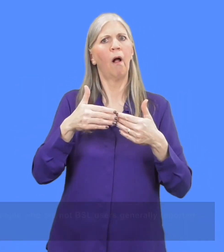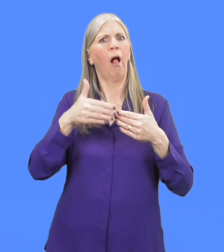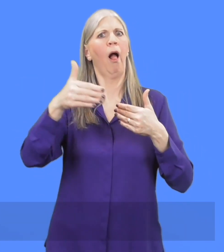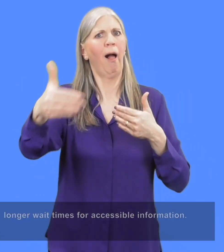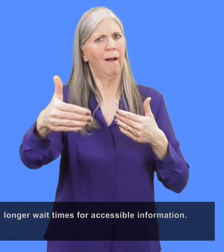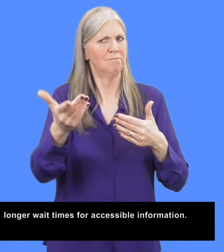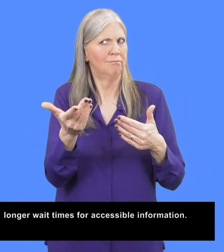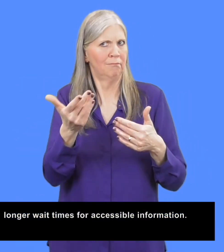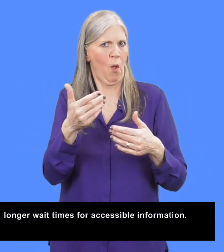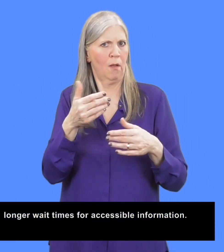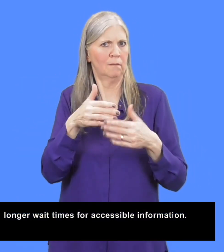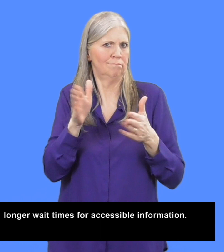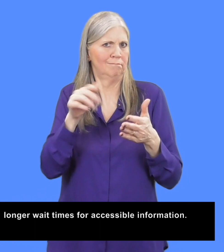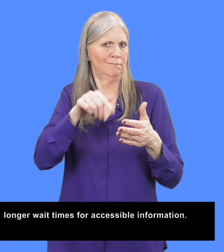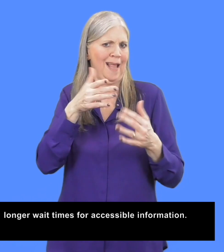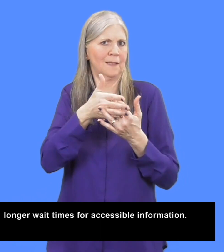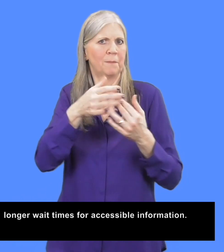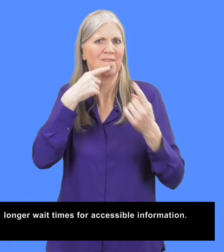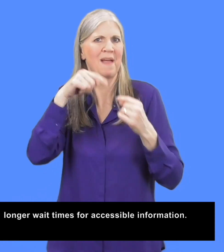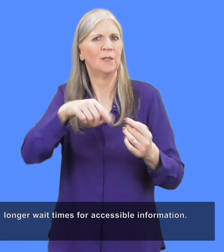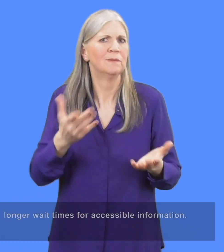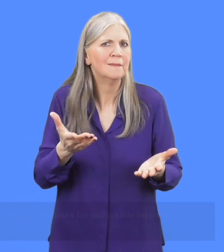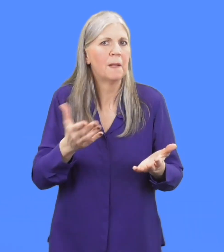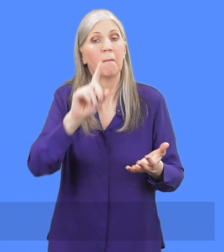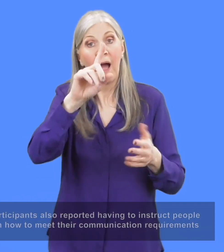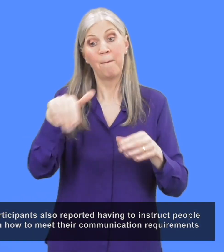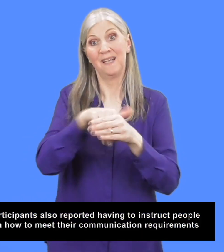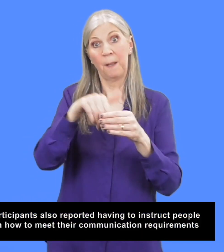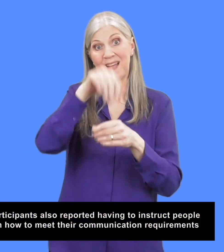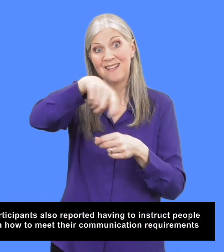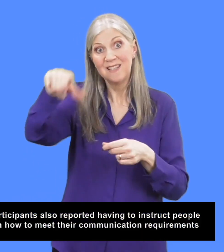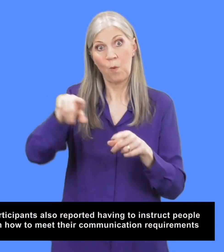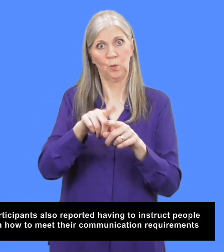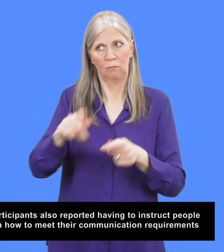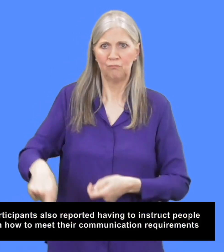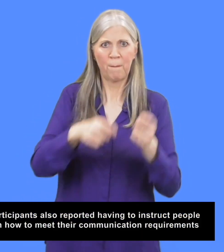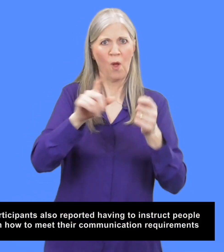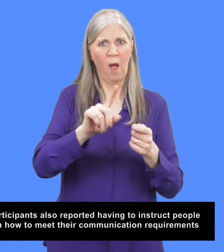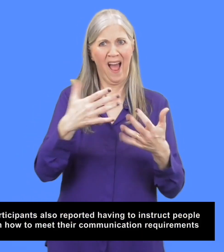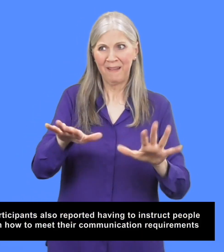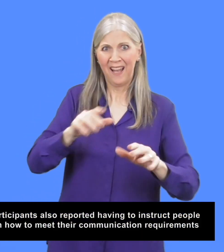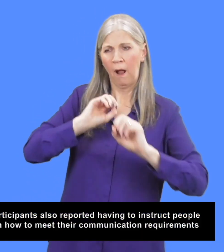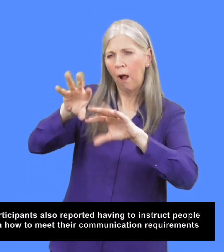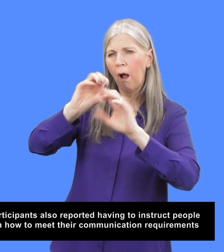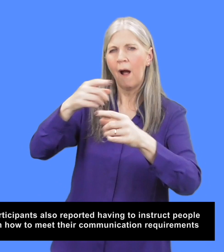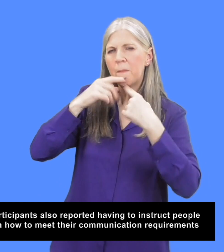longer wait times for accessible information. Participants also reported having to instruct people on how to meet